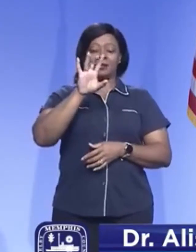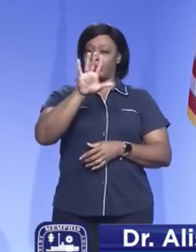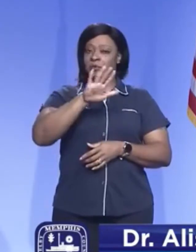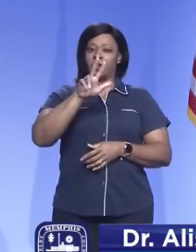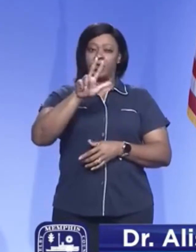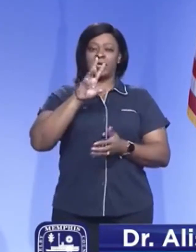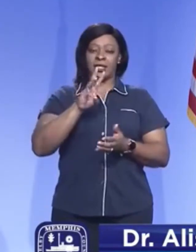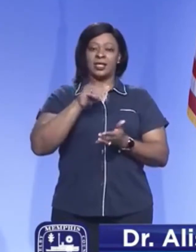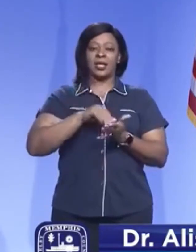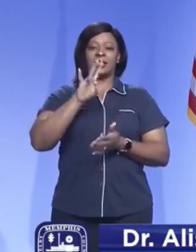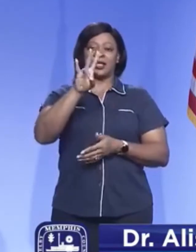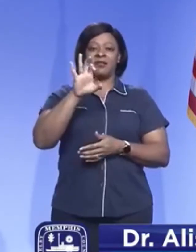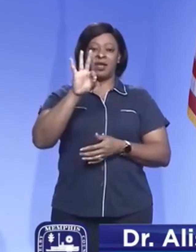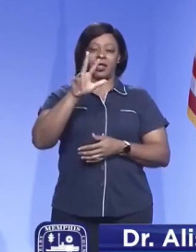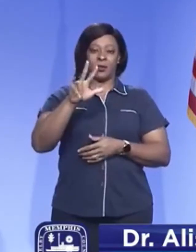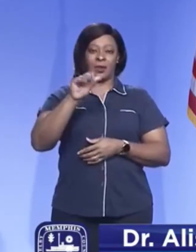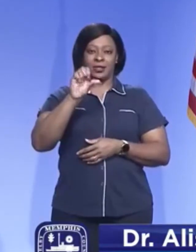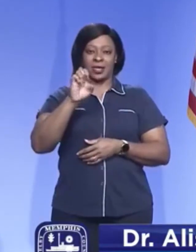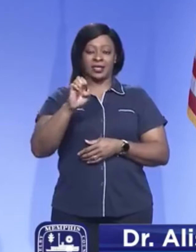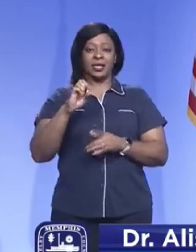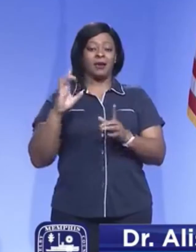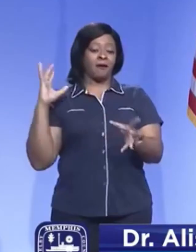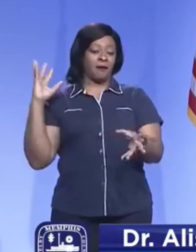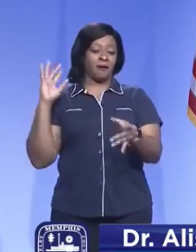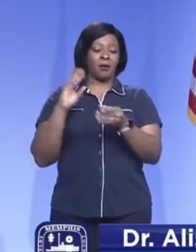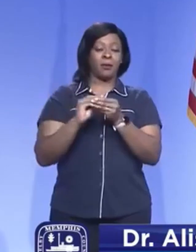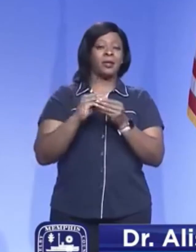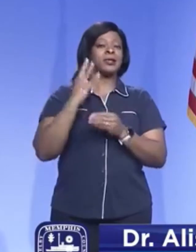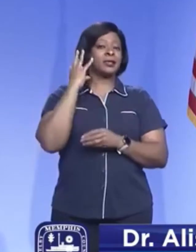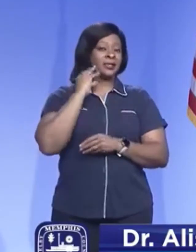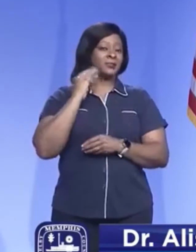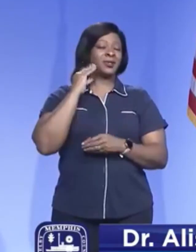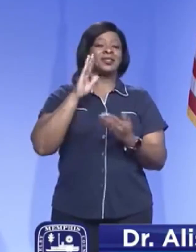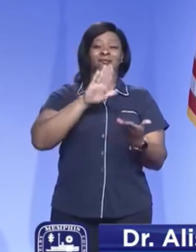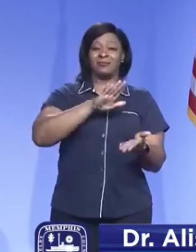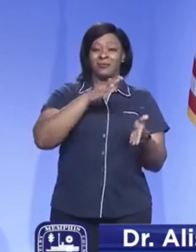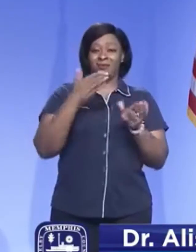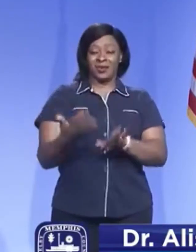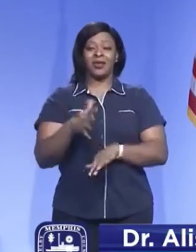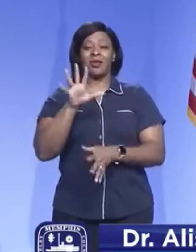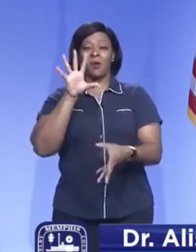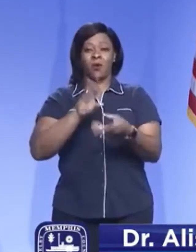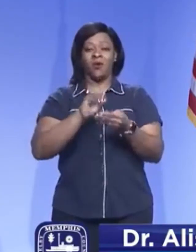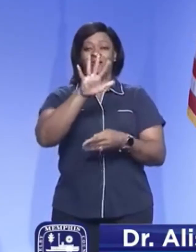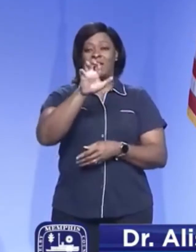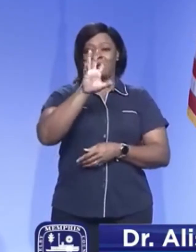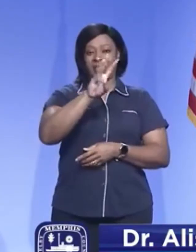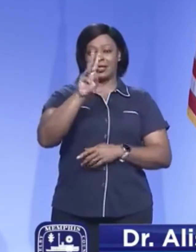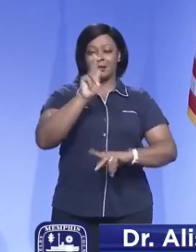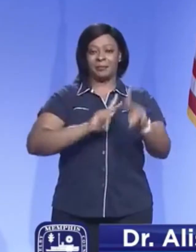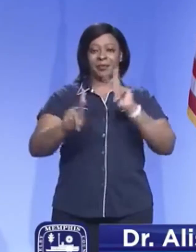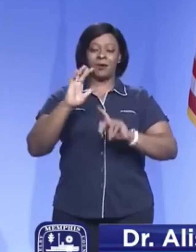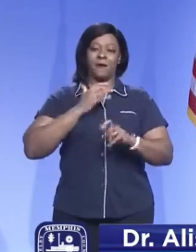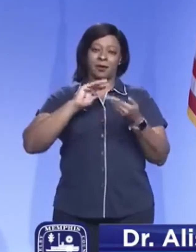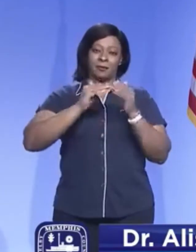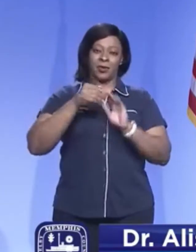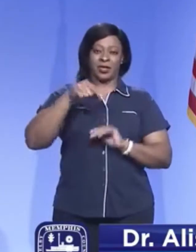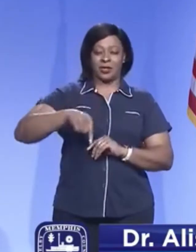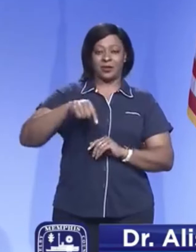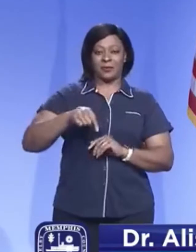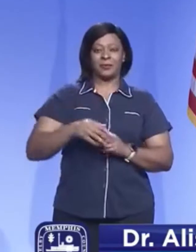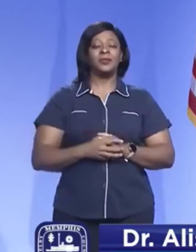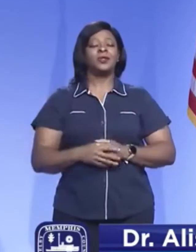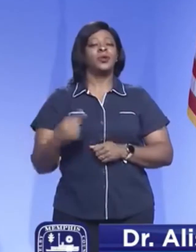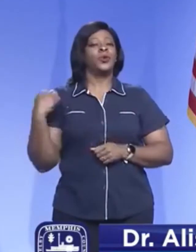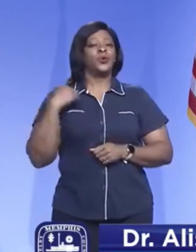36,793 cases, and to date we've experienced the loss of 566 individuals in our community. We've